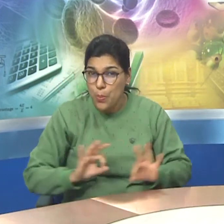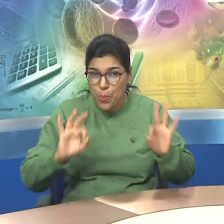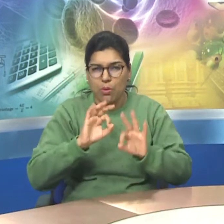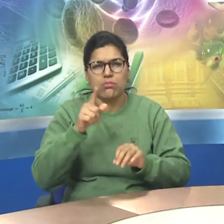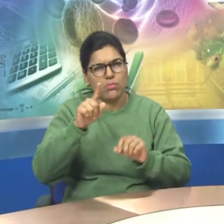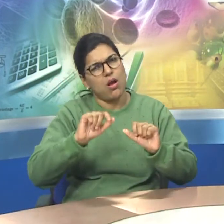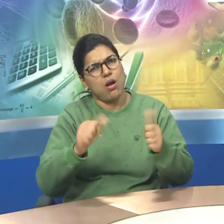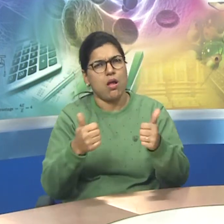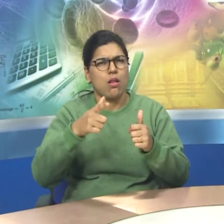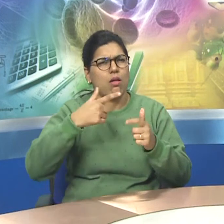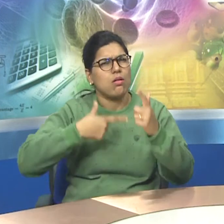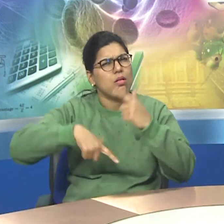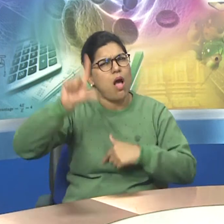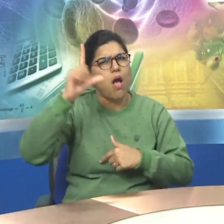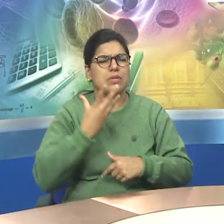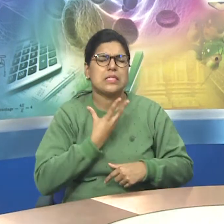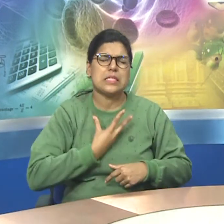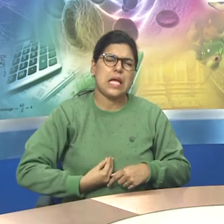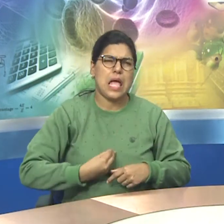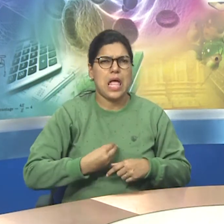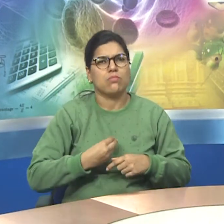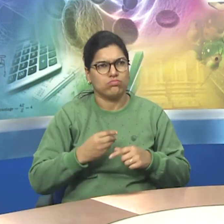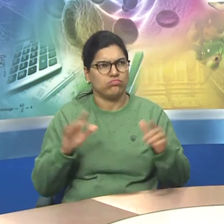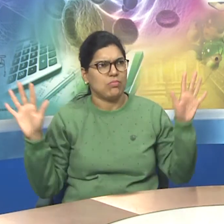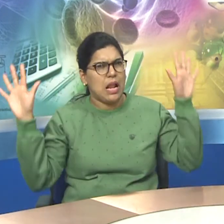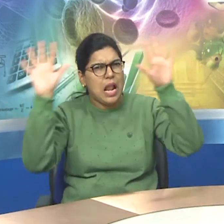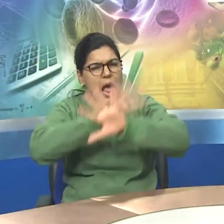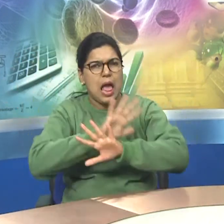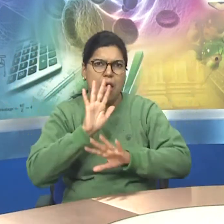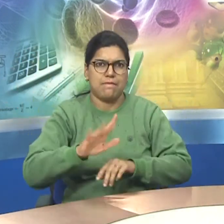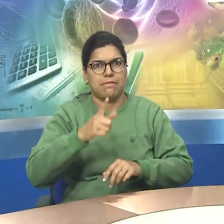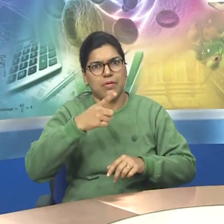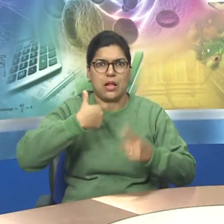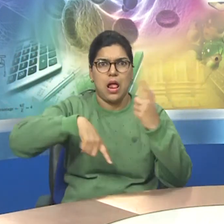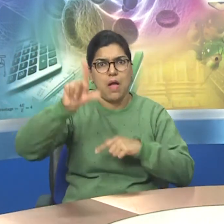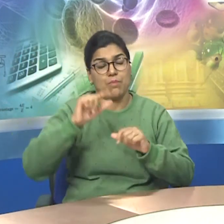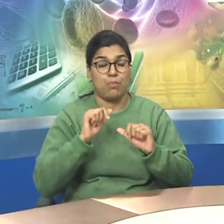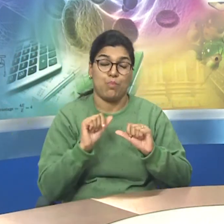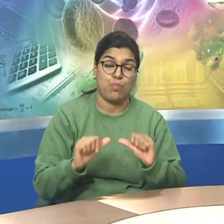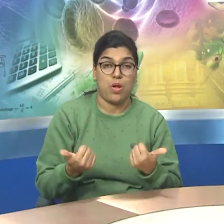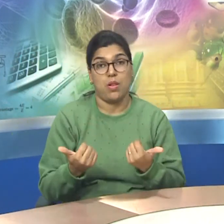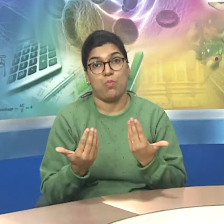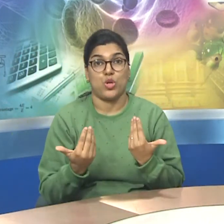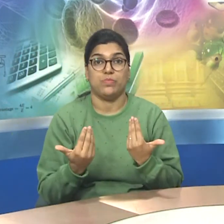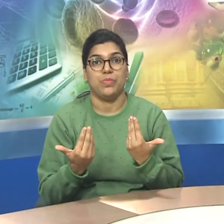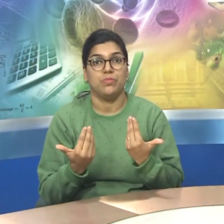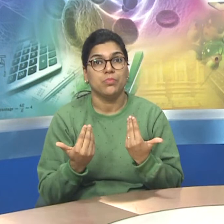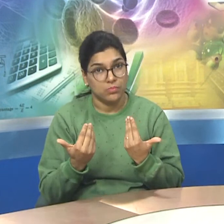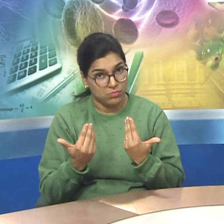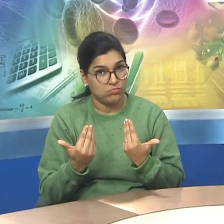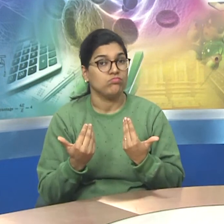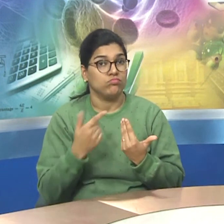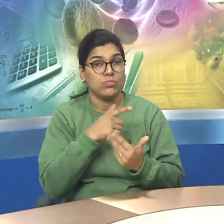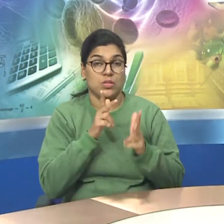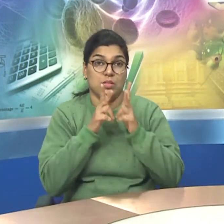And it is a sad life if we can't find time to relax